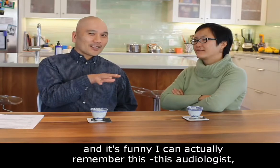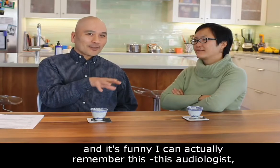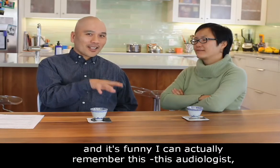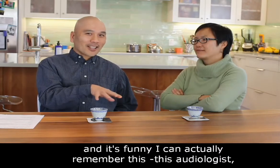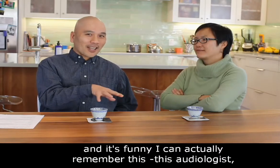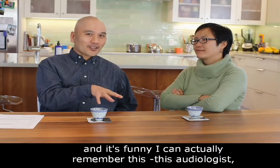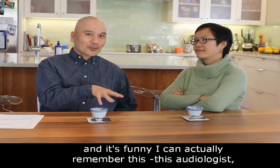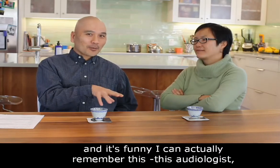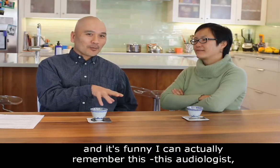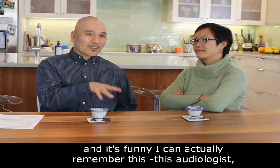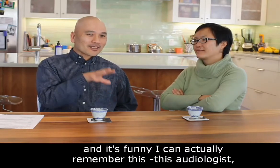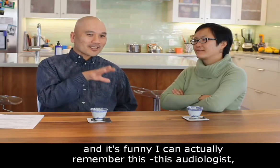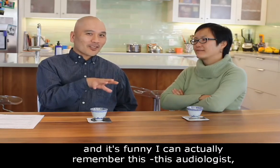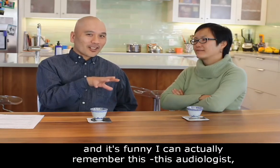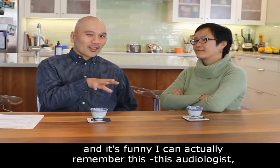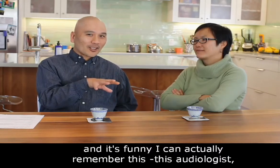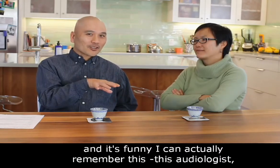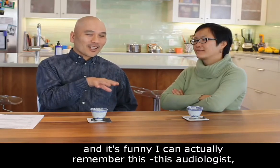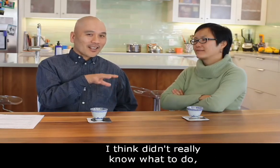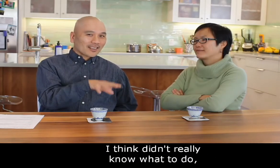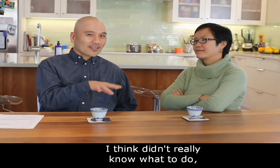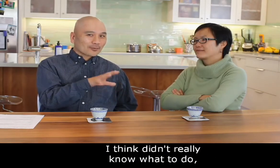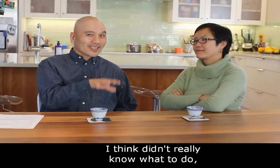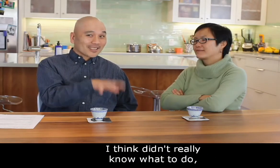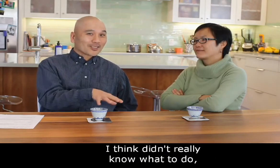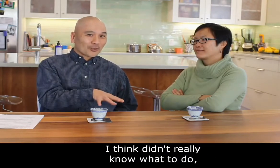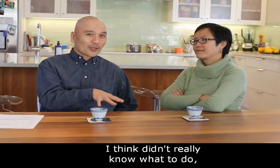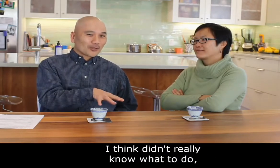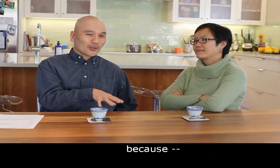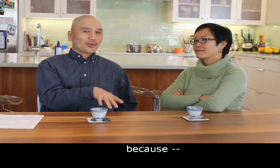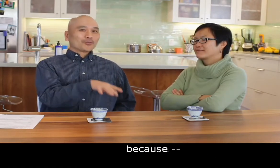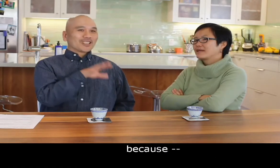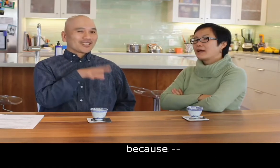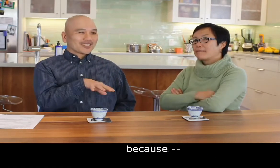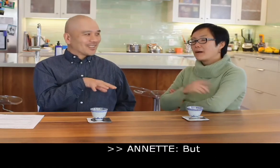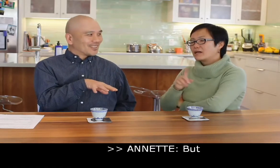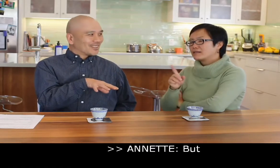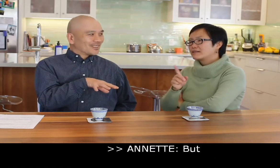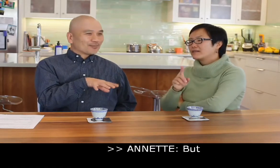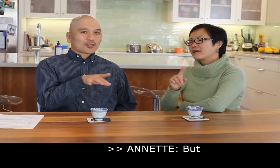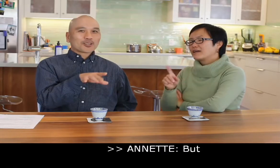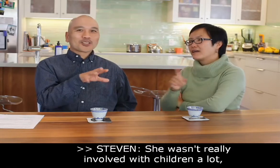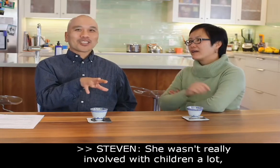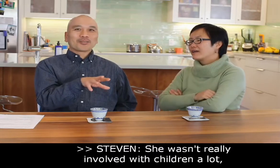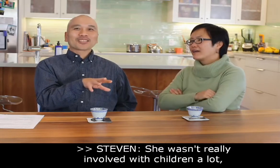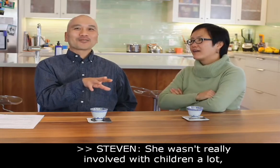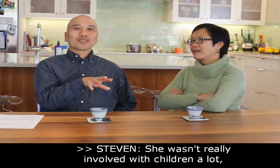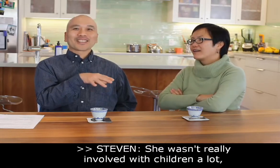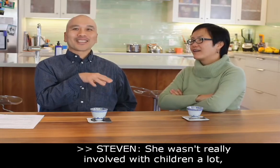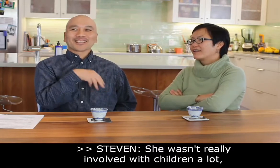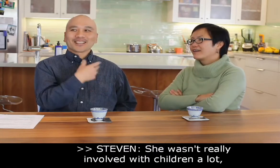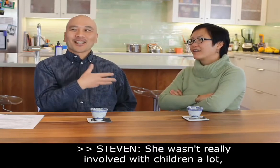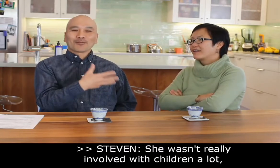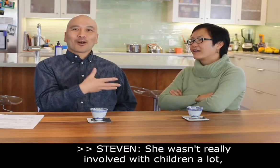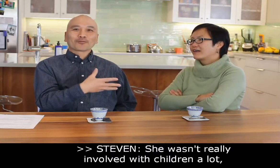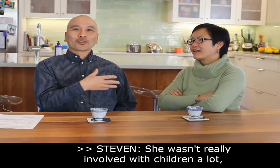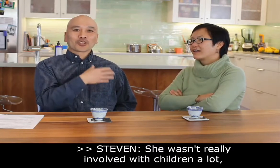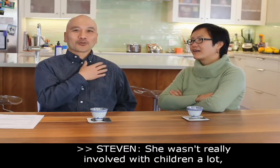funny I can actually remember this. This audiologist, I think, really didn't know what to do because she wasn't really involved with children a